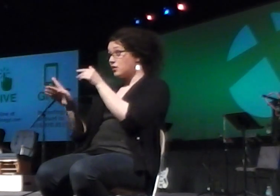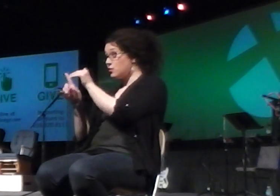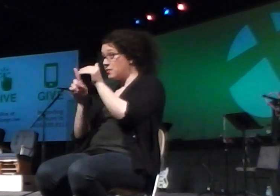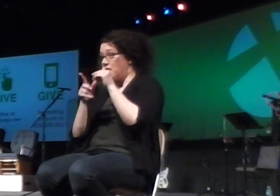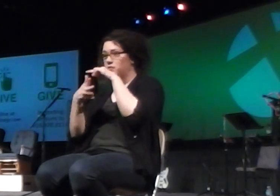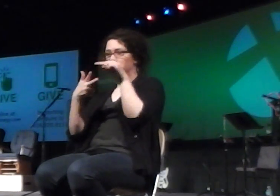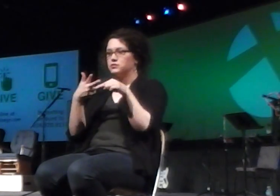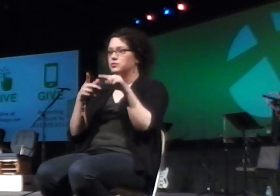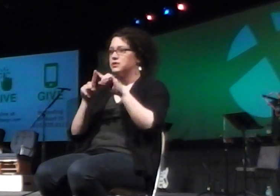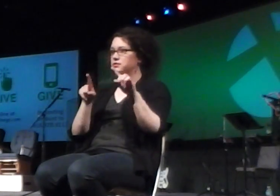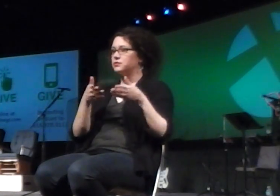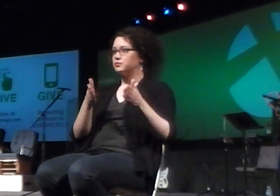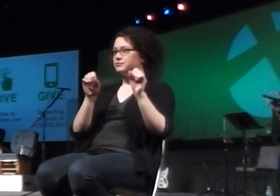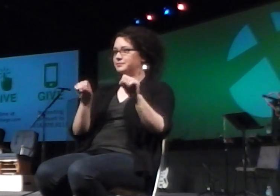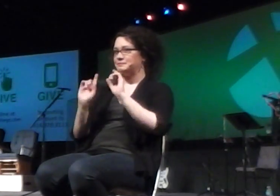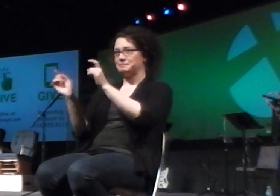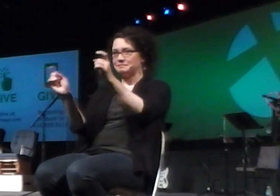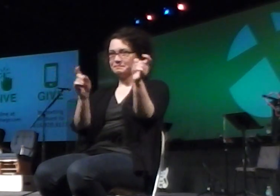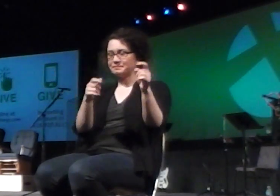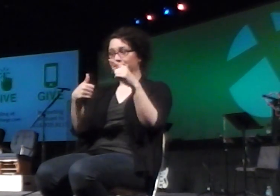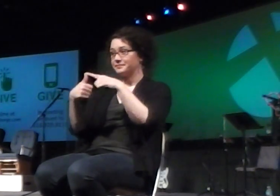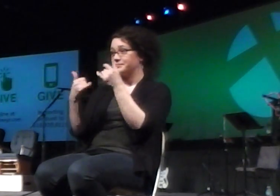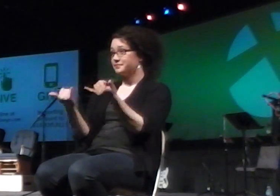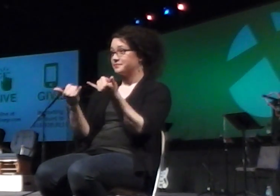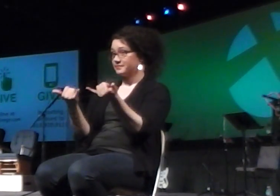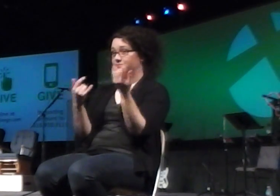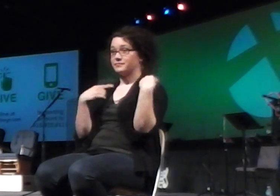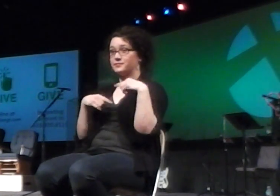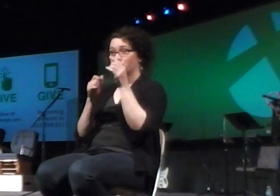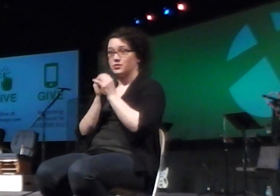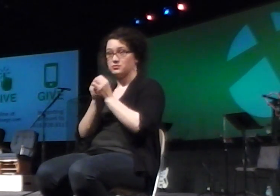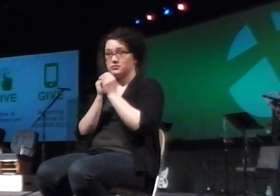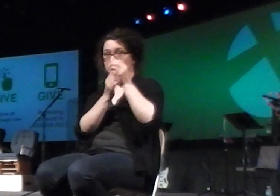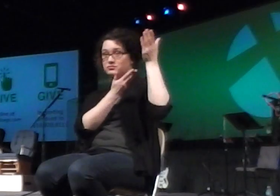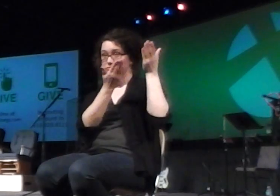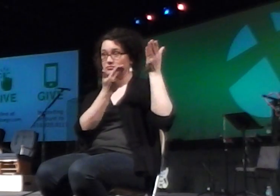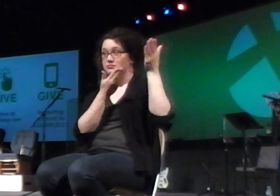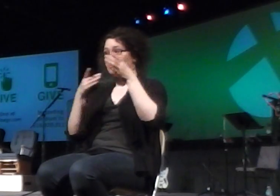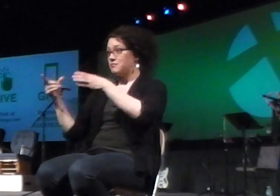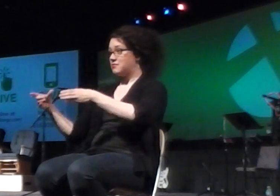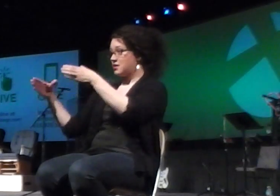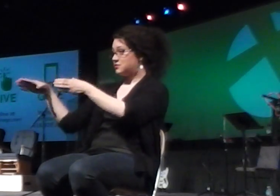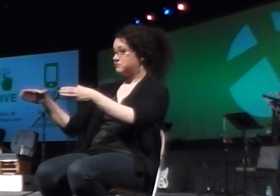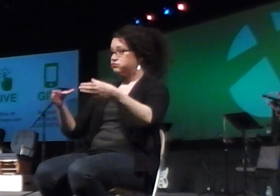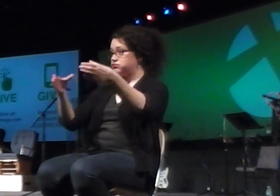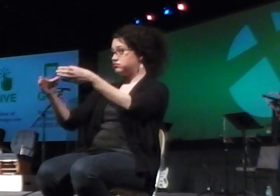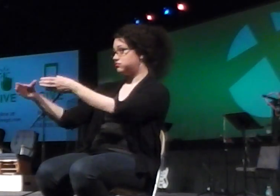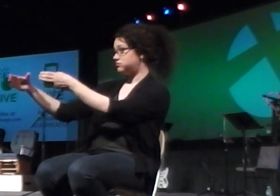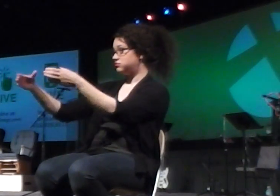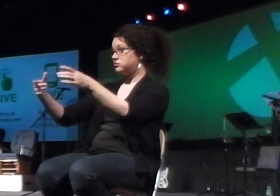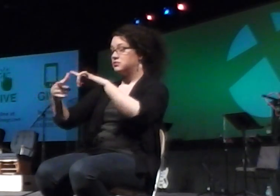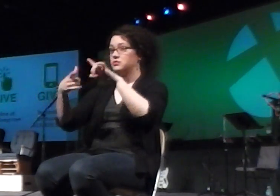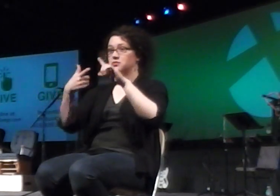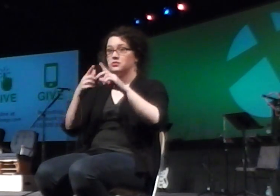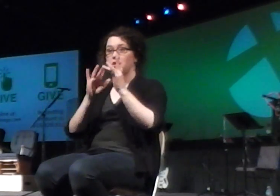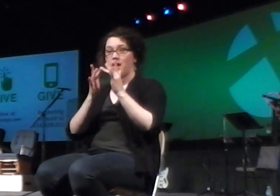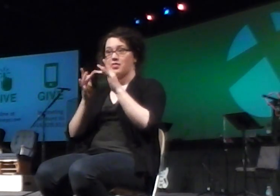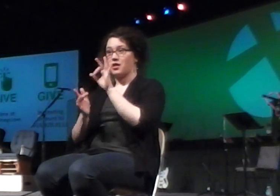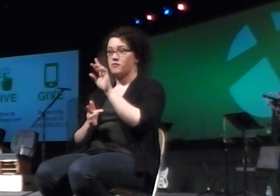3 ways to give here at Frontline. You can give right now during the worship service as the baskets come down the aisle. Otherwise, you can give online